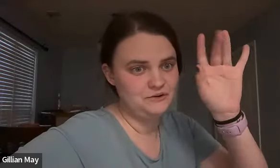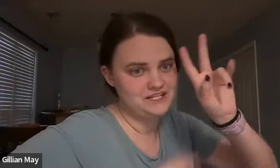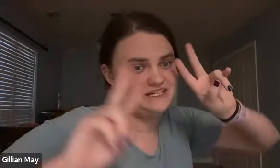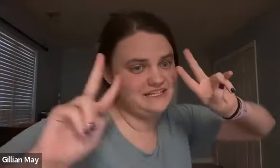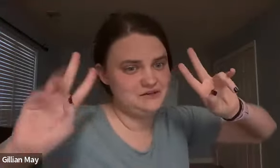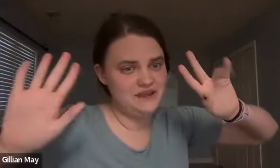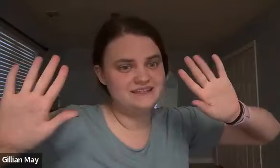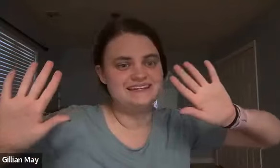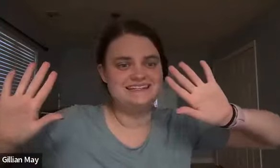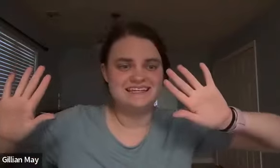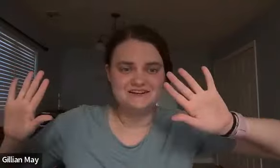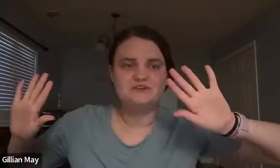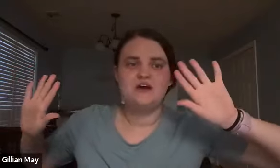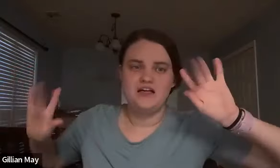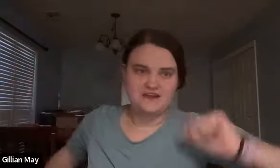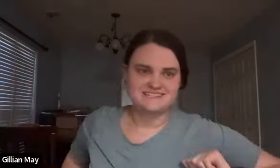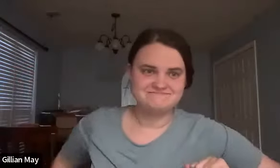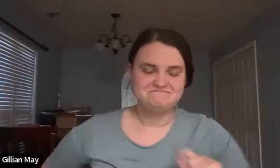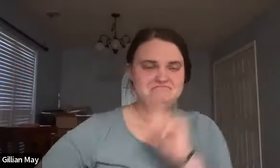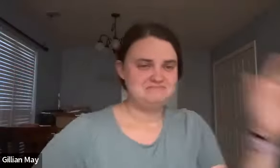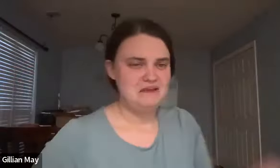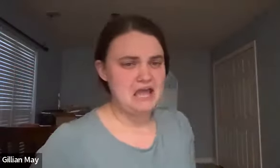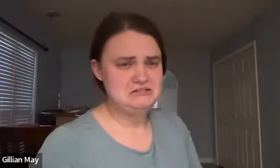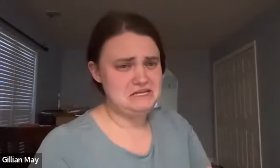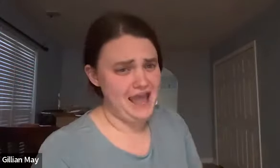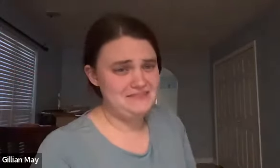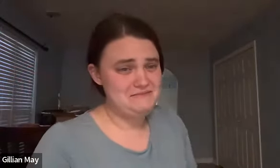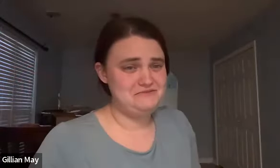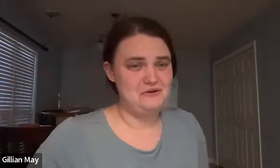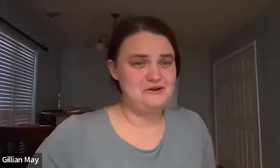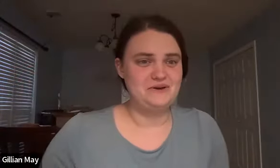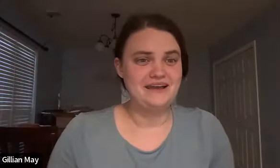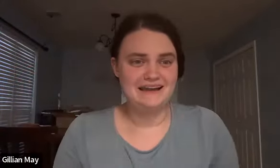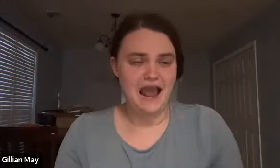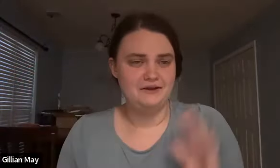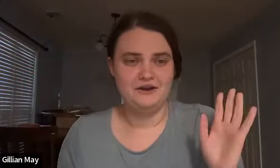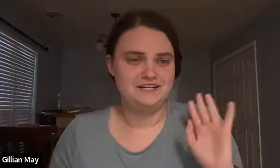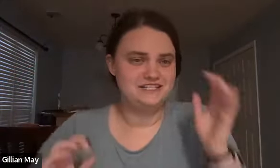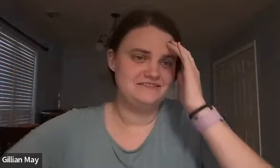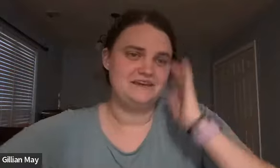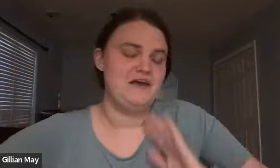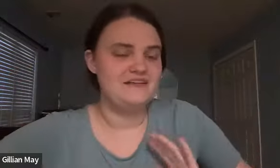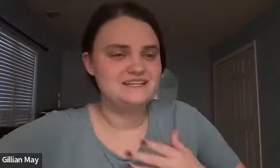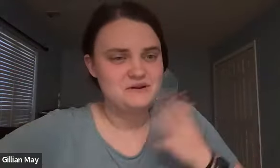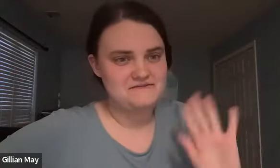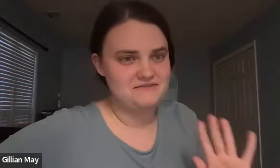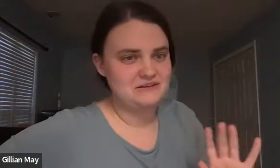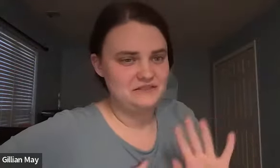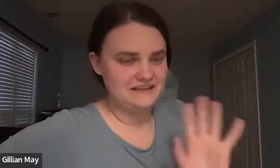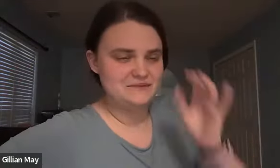actually need two hands until 1,000. I usually add that before, but I don't know. I just didn't think about that. That's like one of my favorite little things about